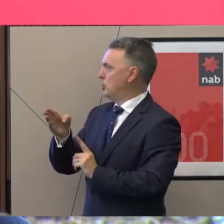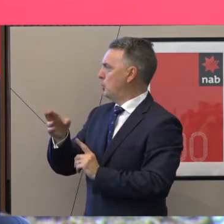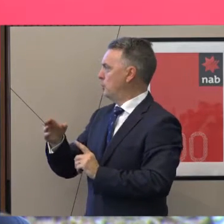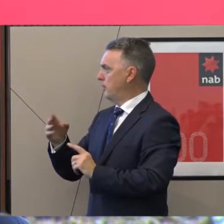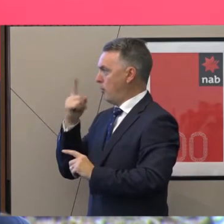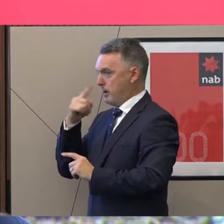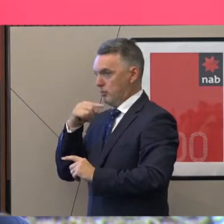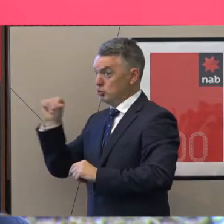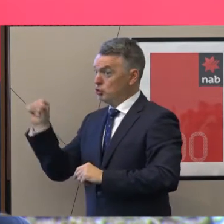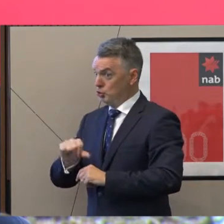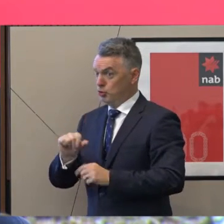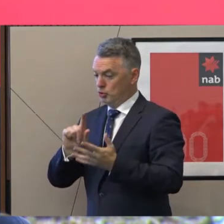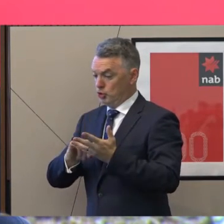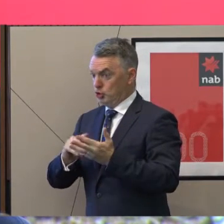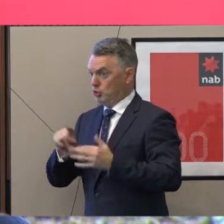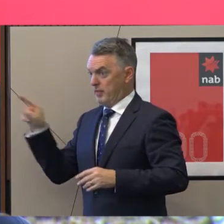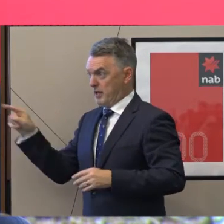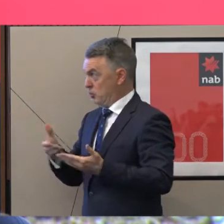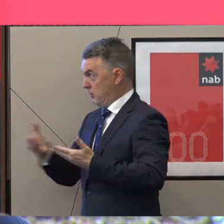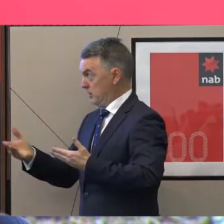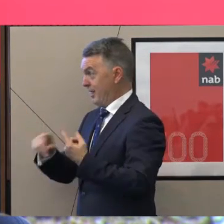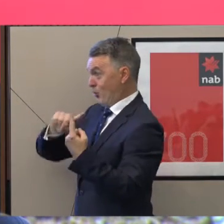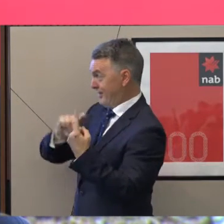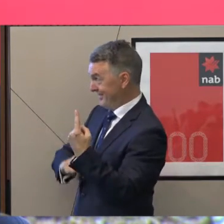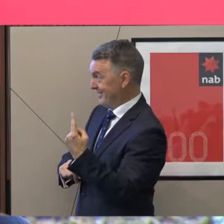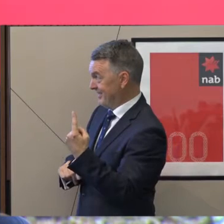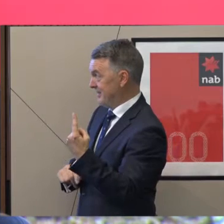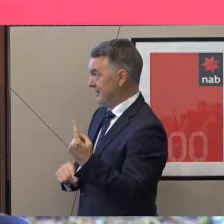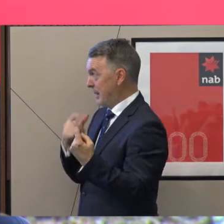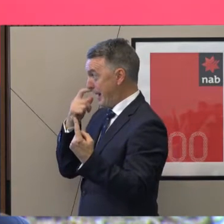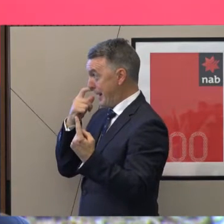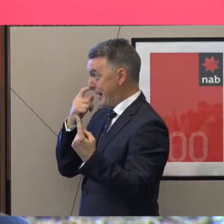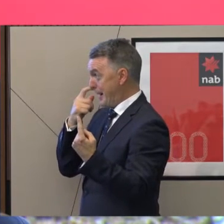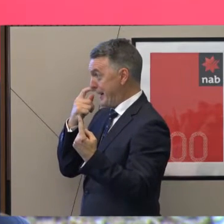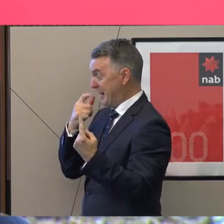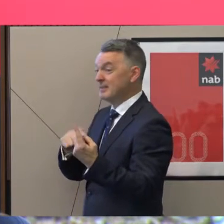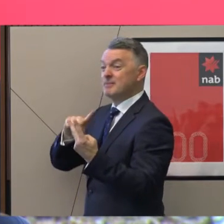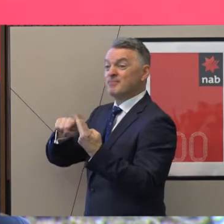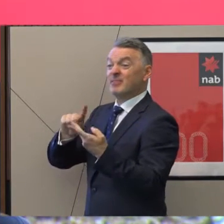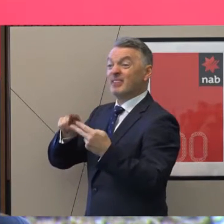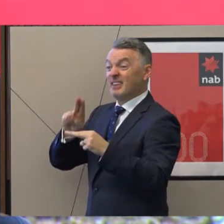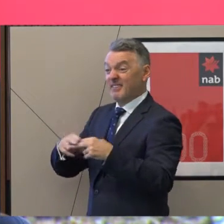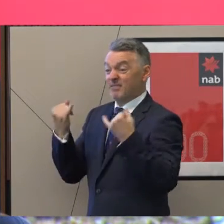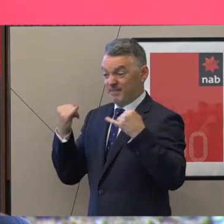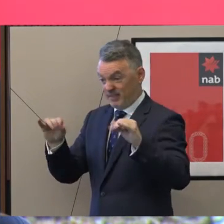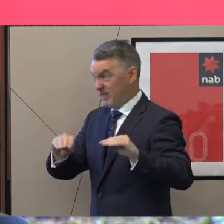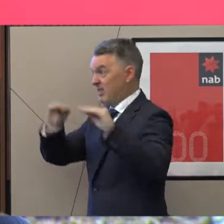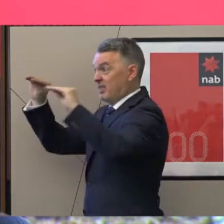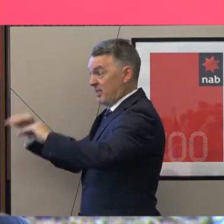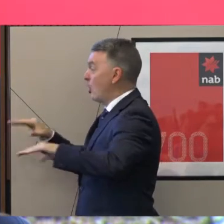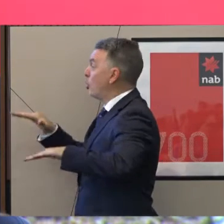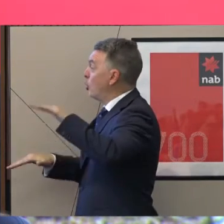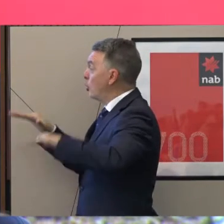to use it. So there's that service. For matters that end up going into court, we also have an